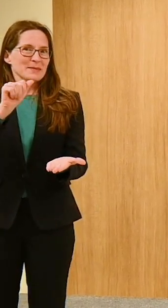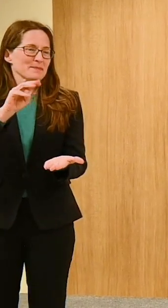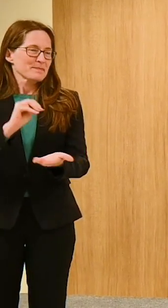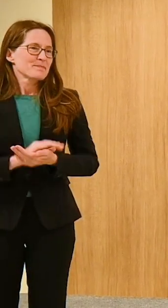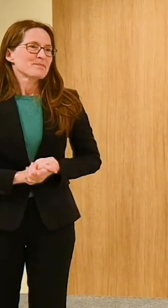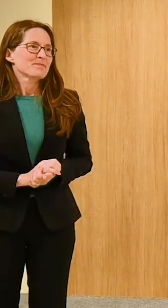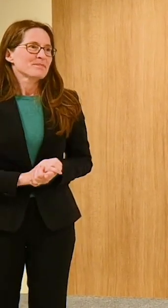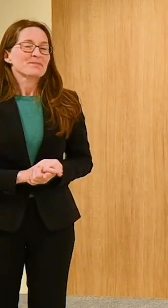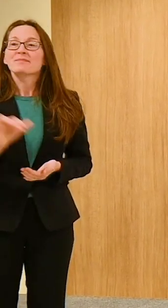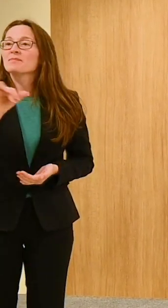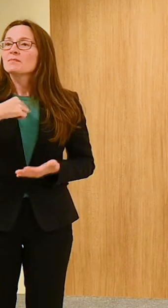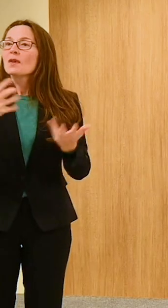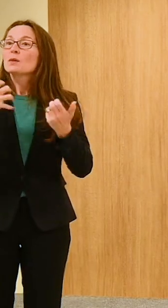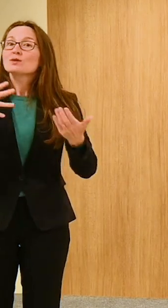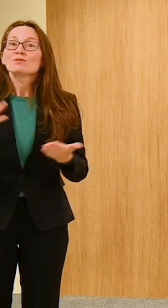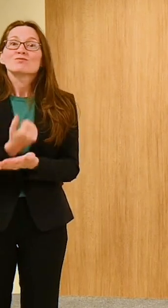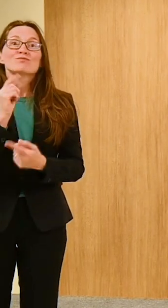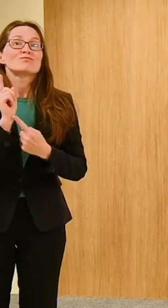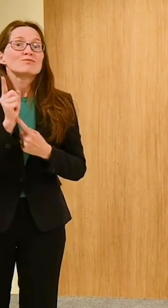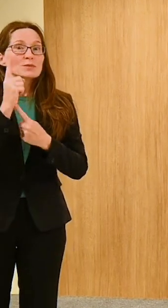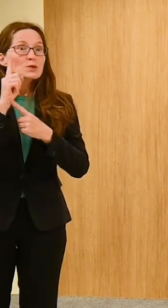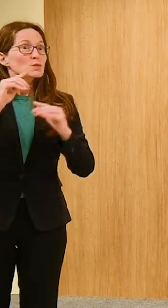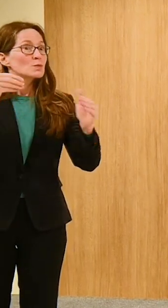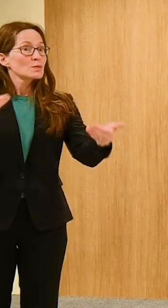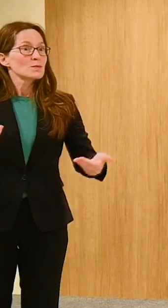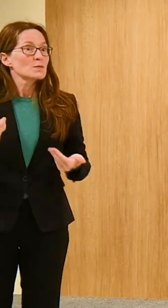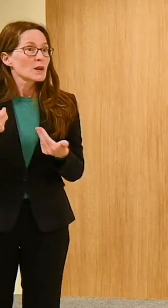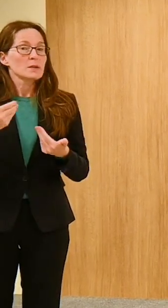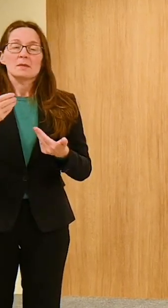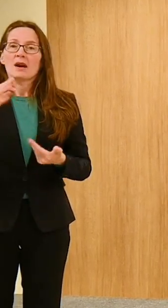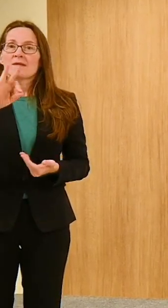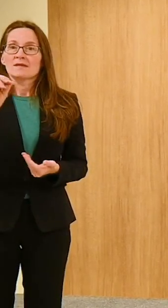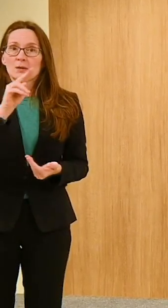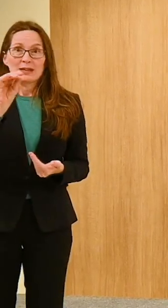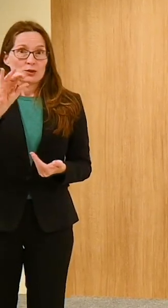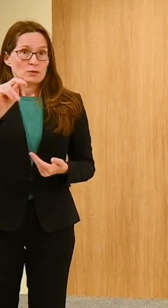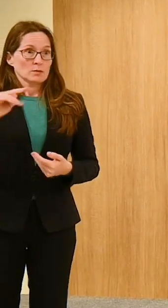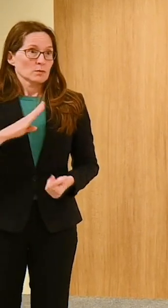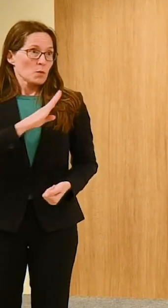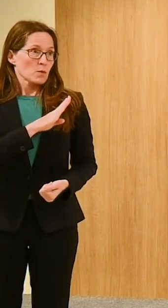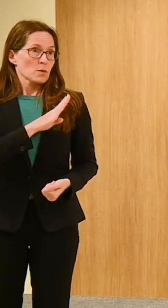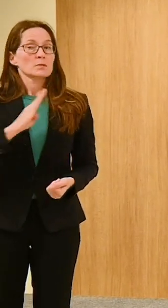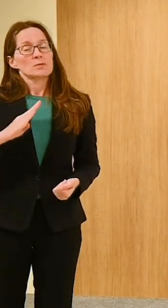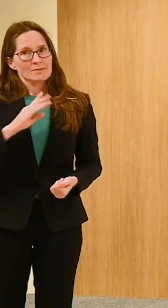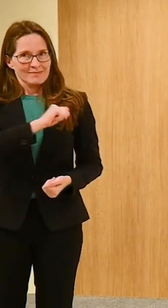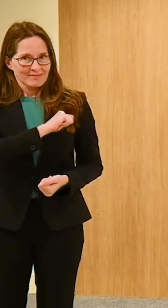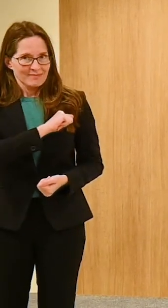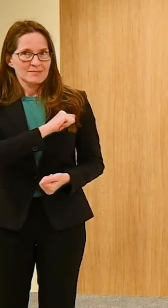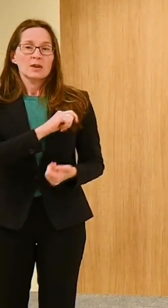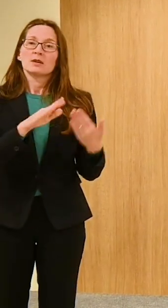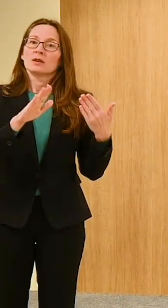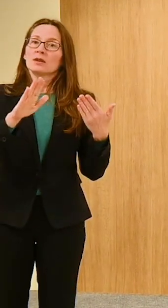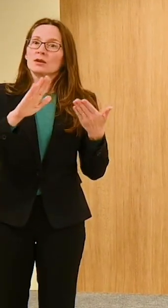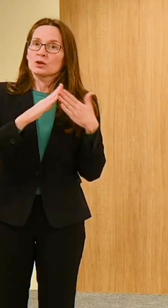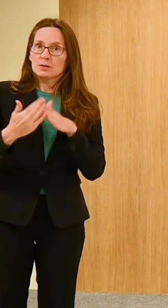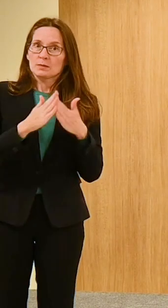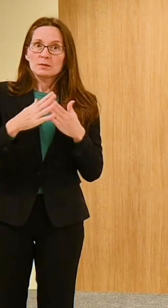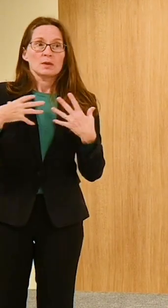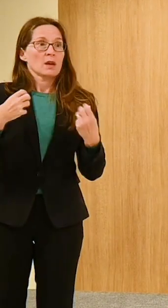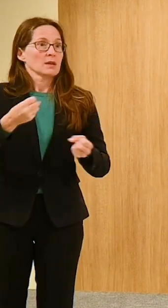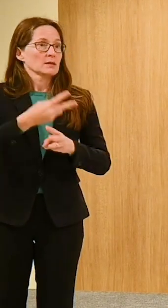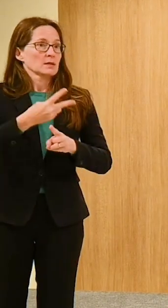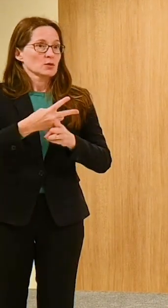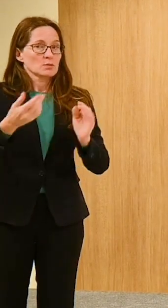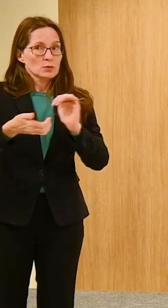I also want to take a moment to welcome our foundation board, our board of trustees, community healthcare partners, and our generous donors that are here today.